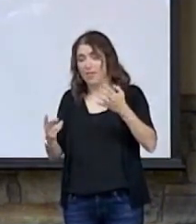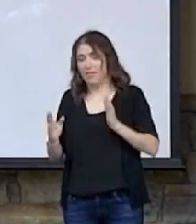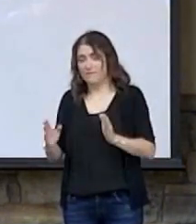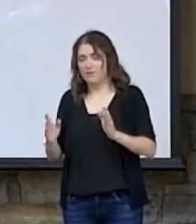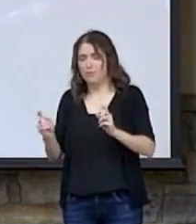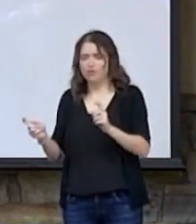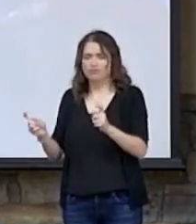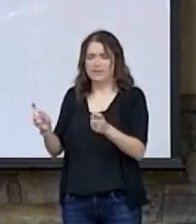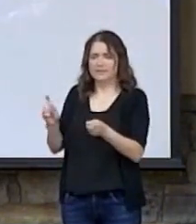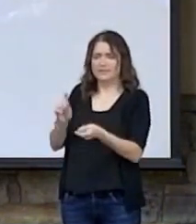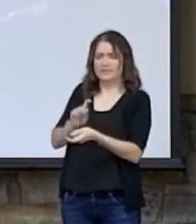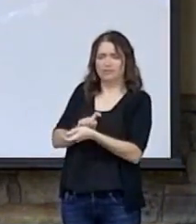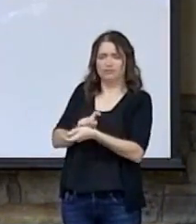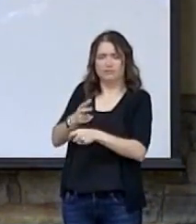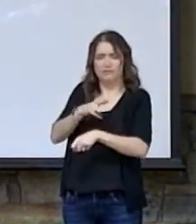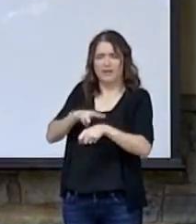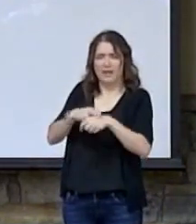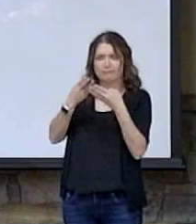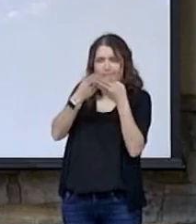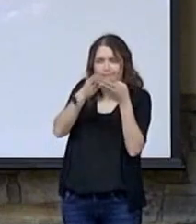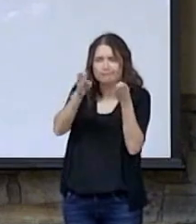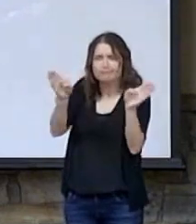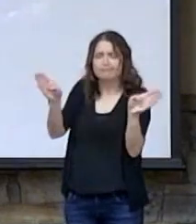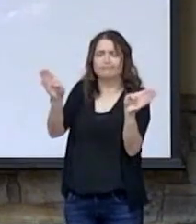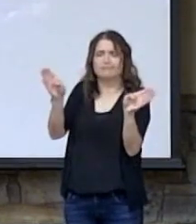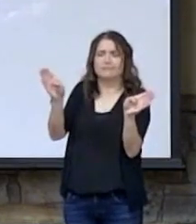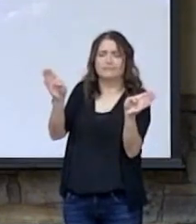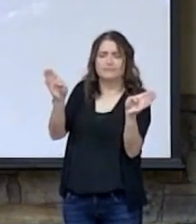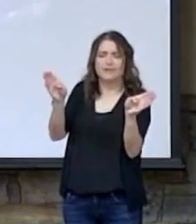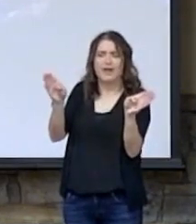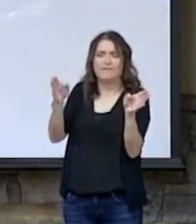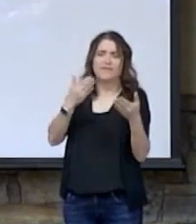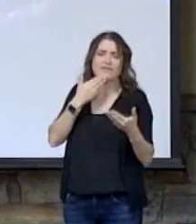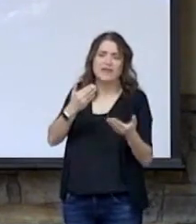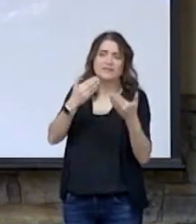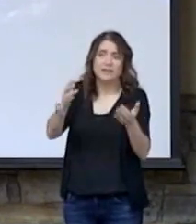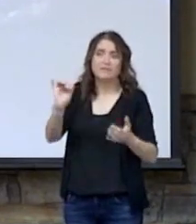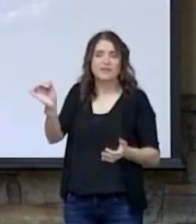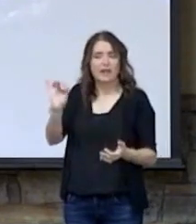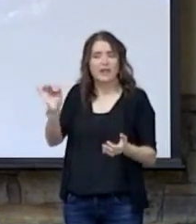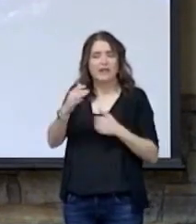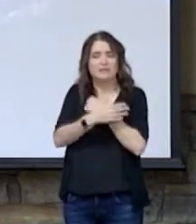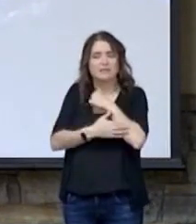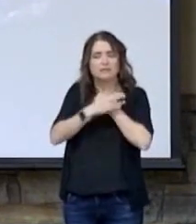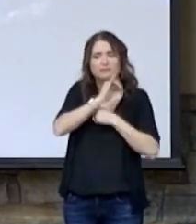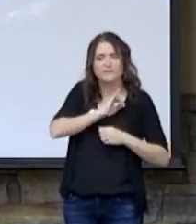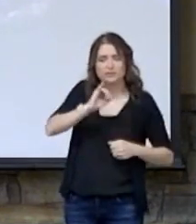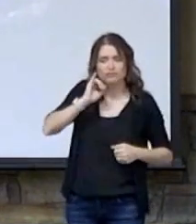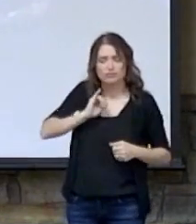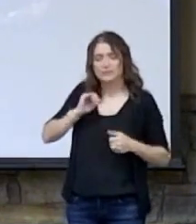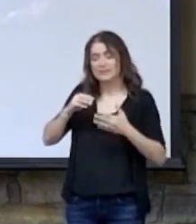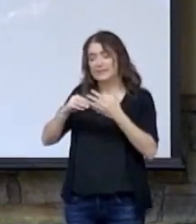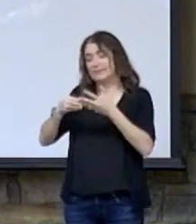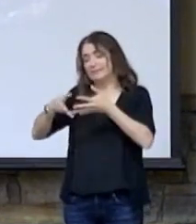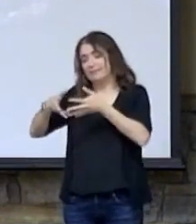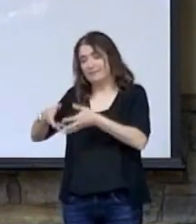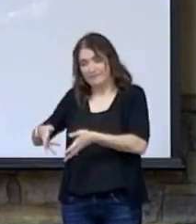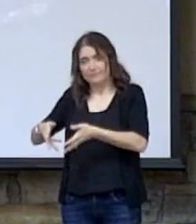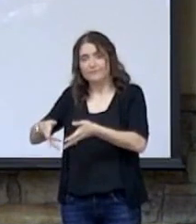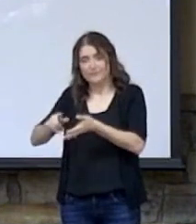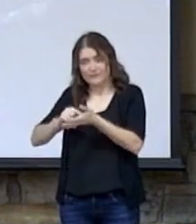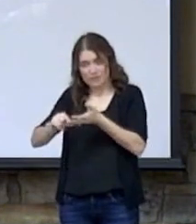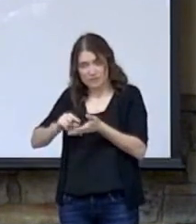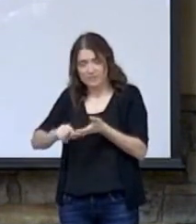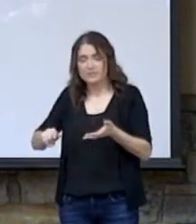of this national view of thanksgiving, almost as a nation, Israel. And then the remaining verses in this